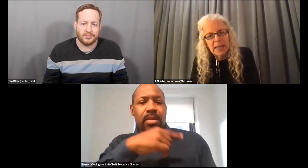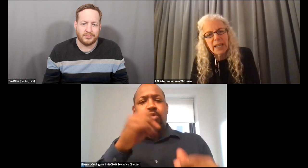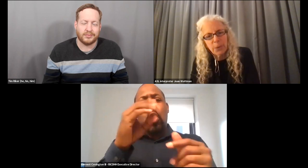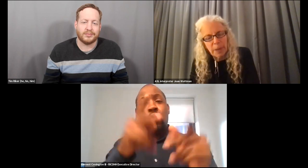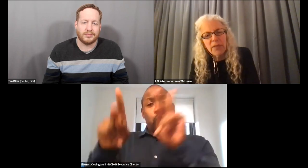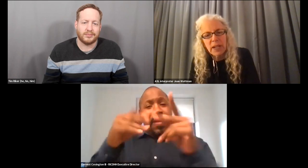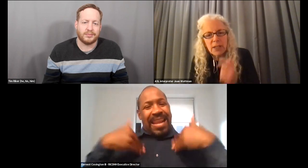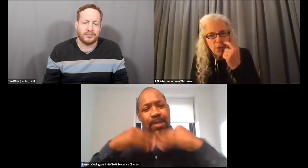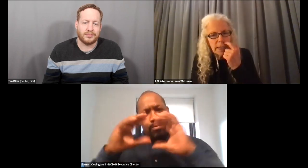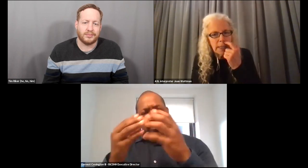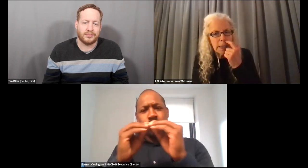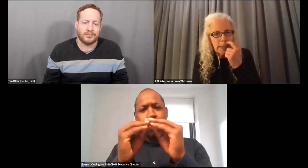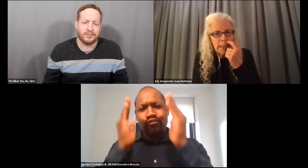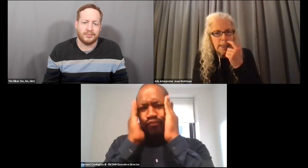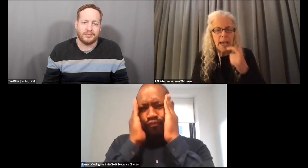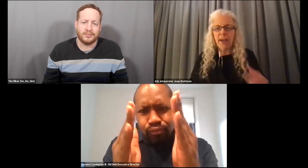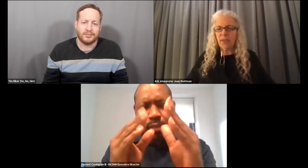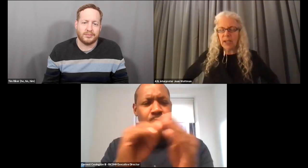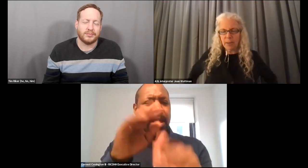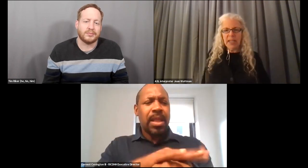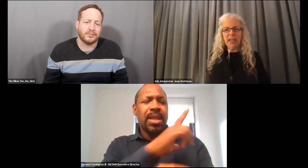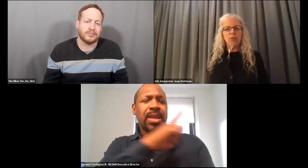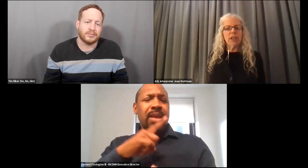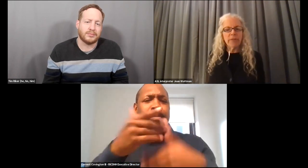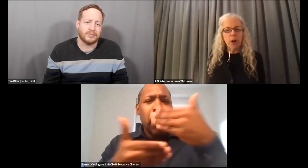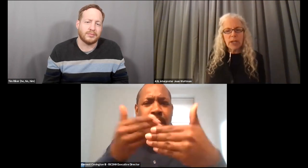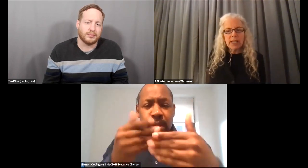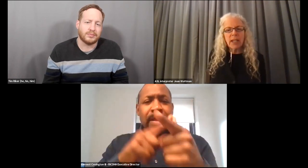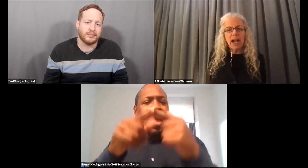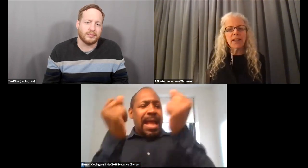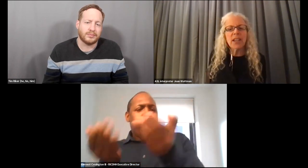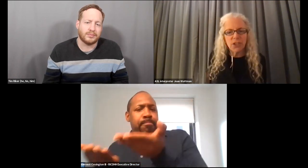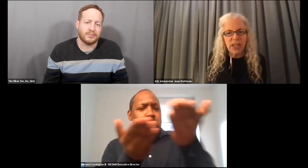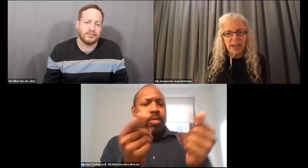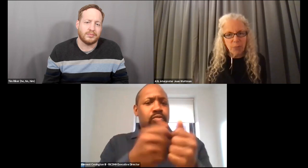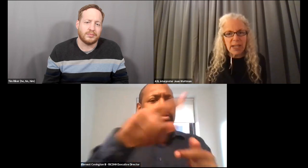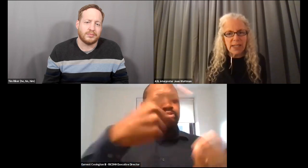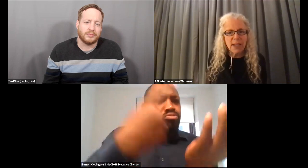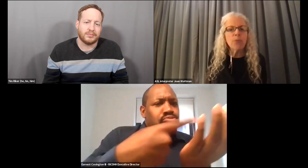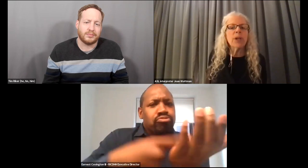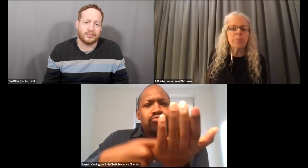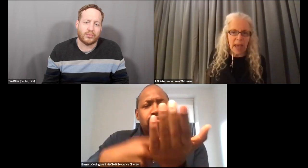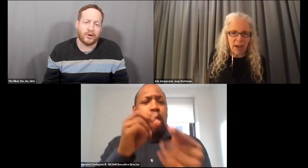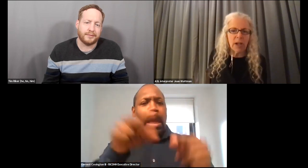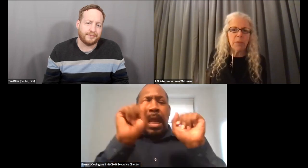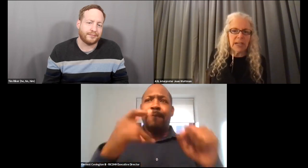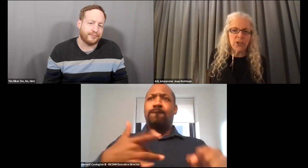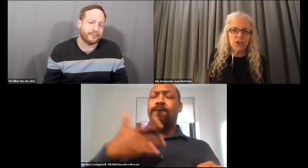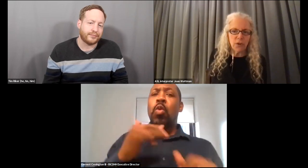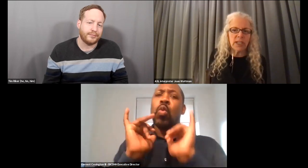think it would benefit us a great deal to have a committee that could really focus on the legislative process and bring back recommendations for us to be